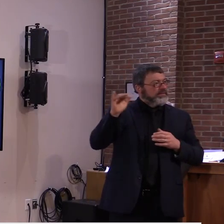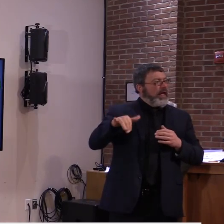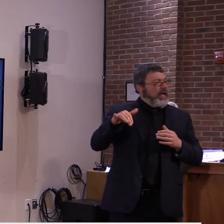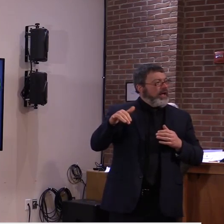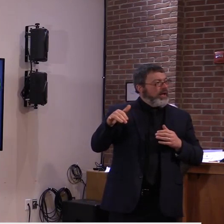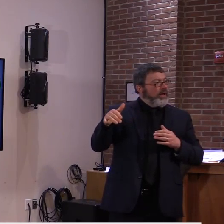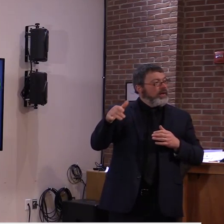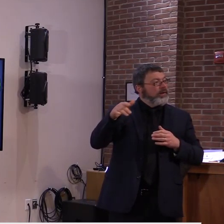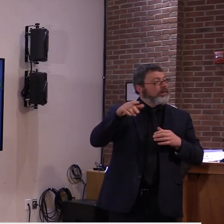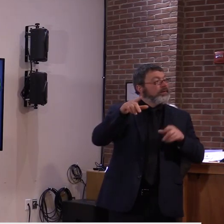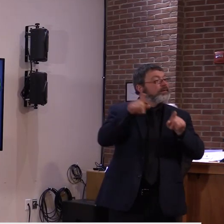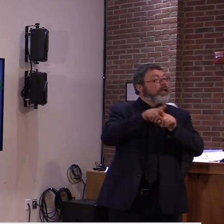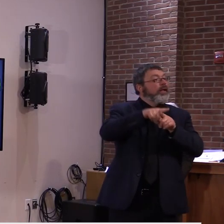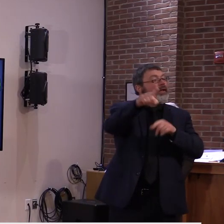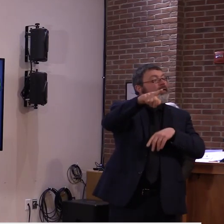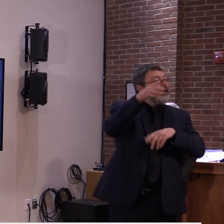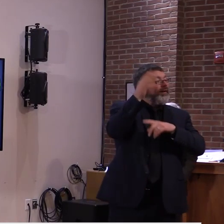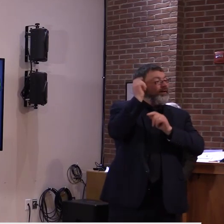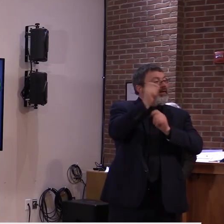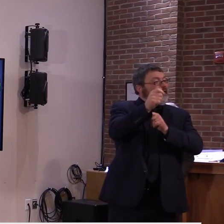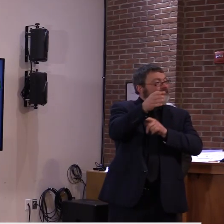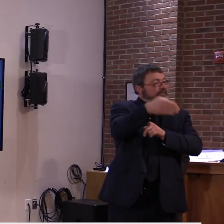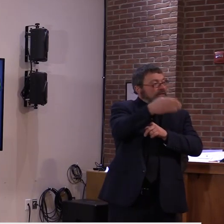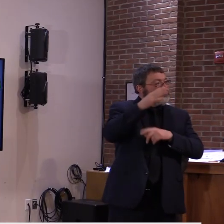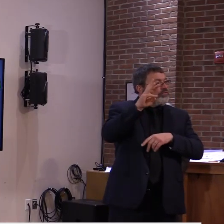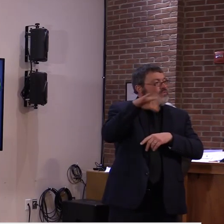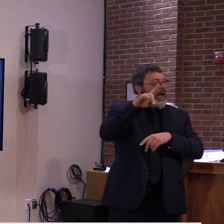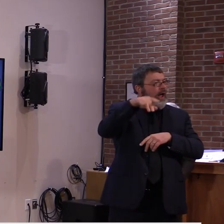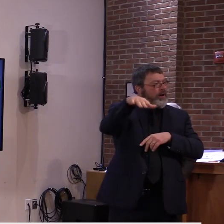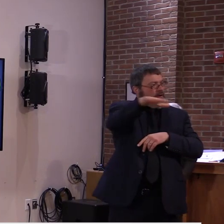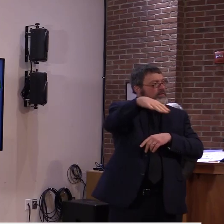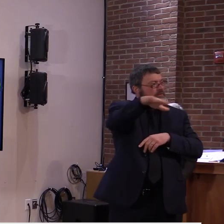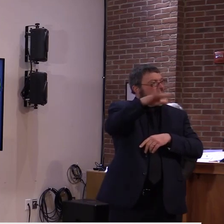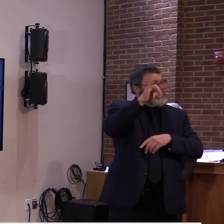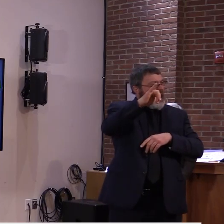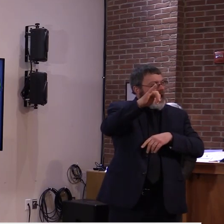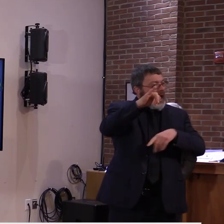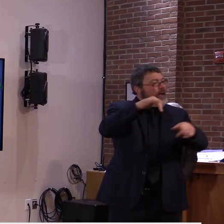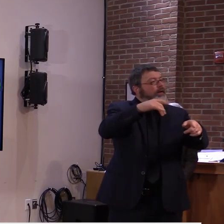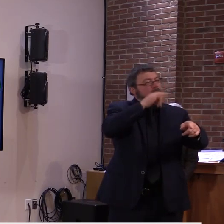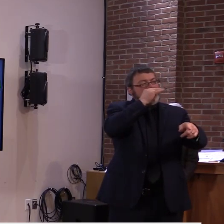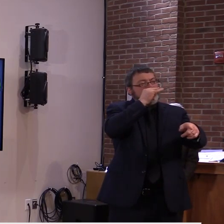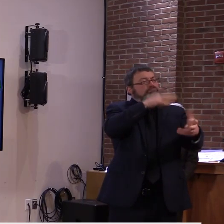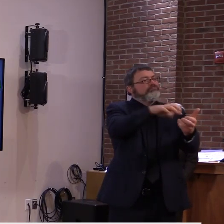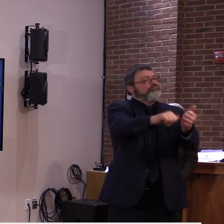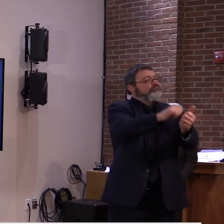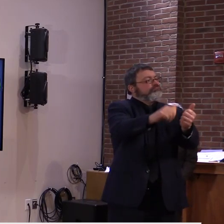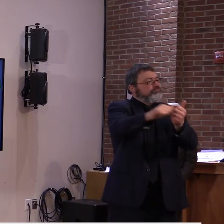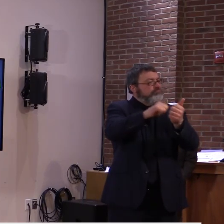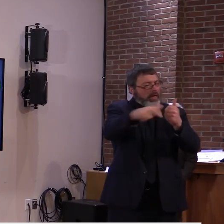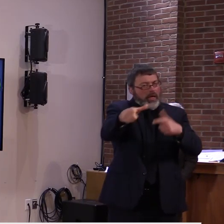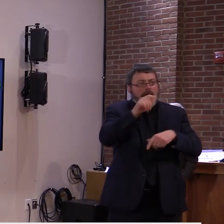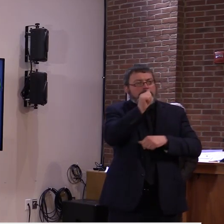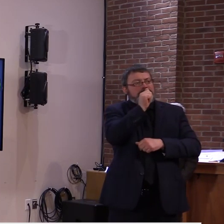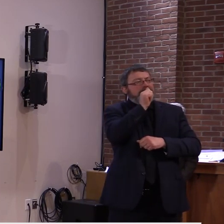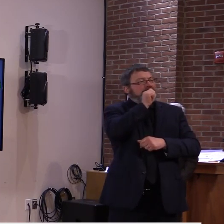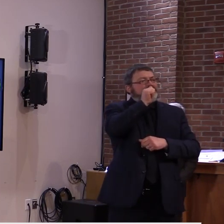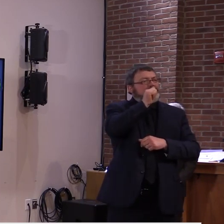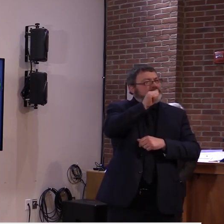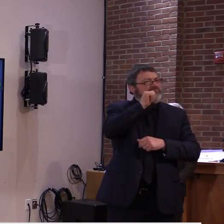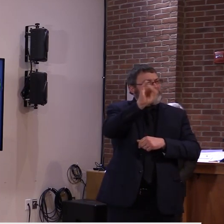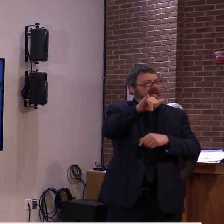if you do check in with Donovan, that'd be great, because this secrecy thing is now spread to the Fish and Wildlife Department,